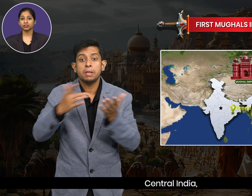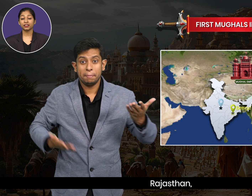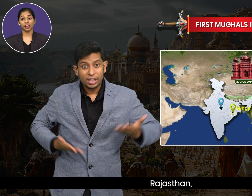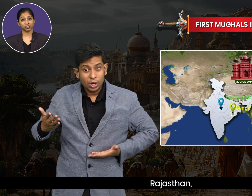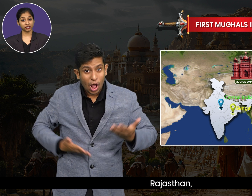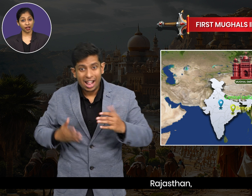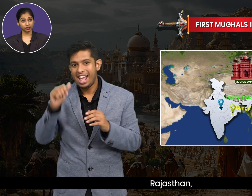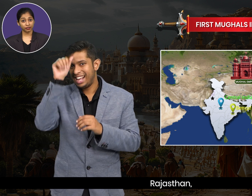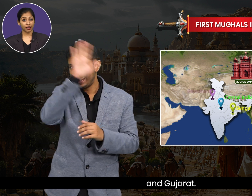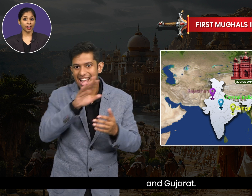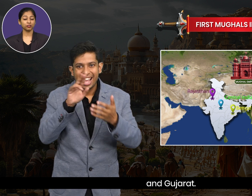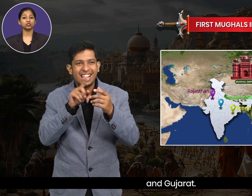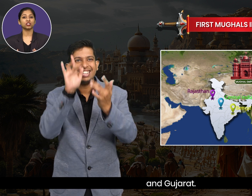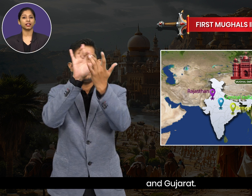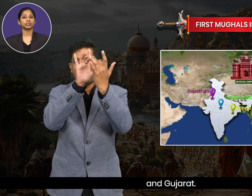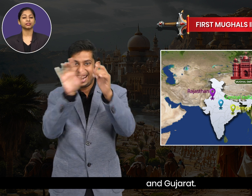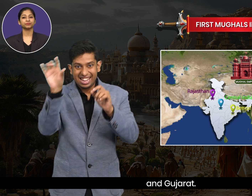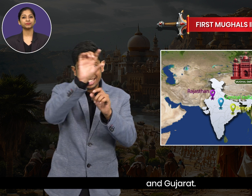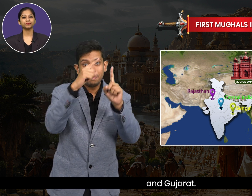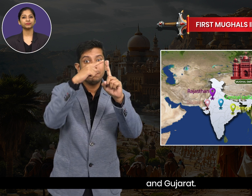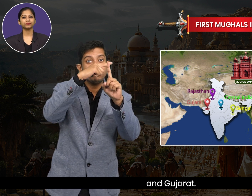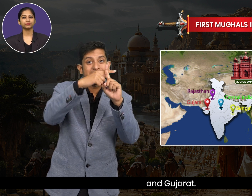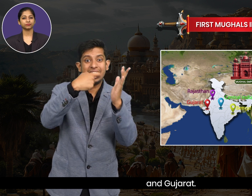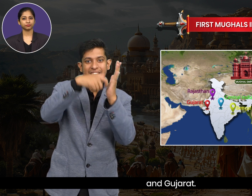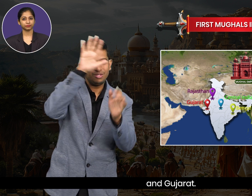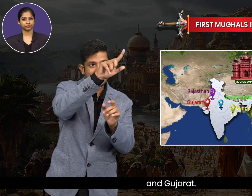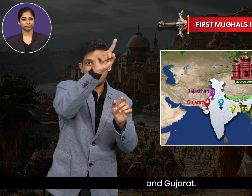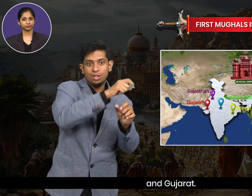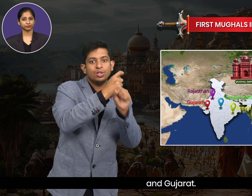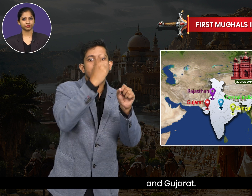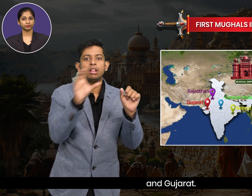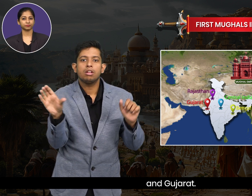India, Rajasthan, and Gujarat.